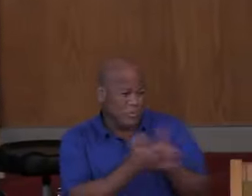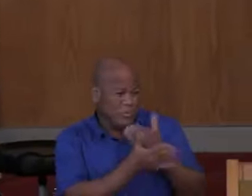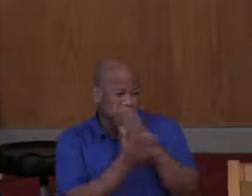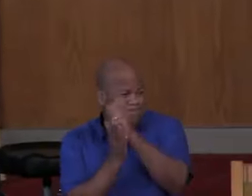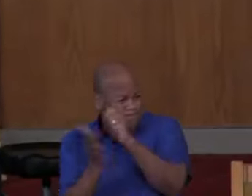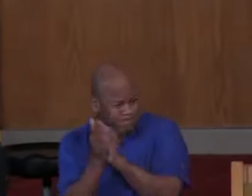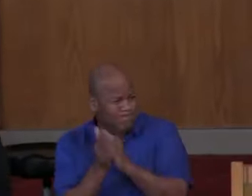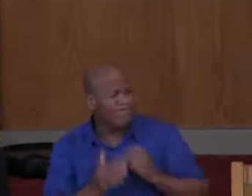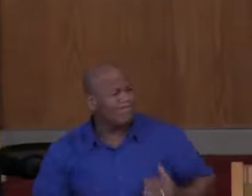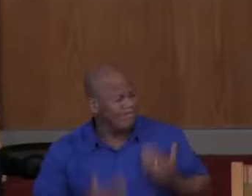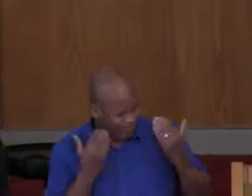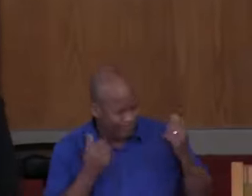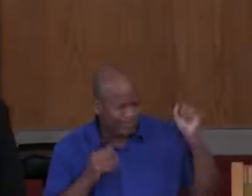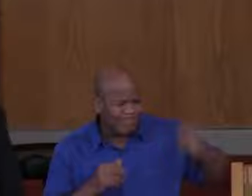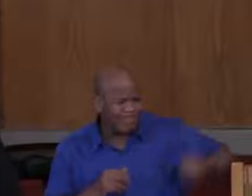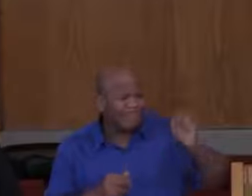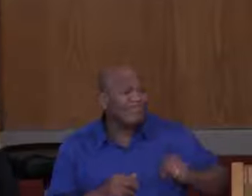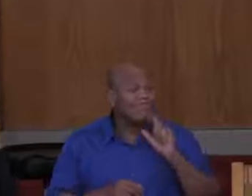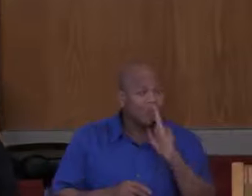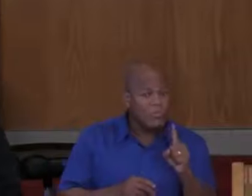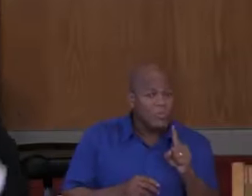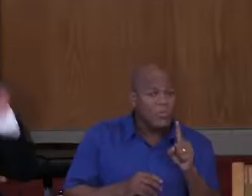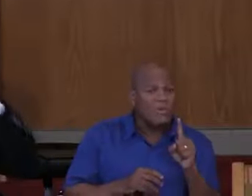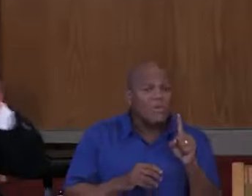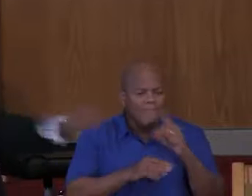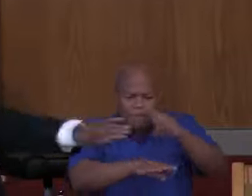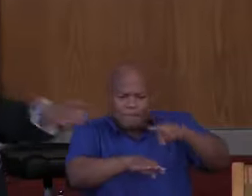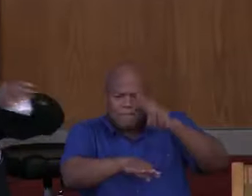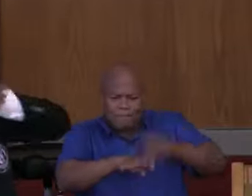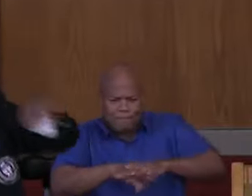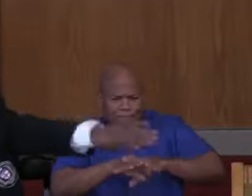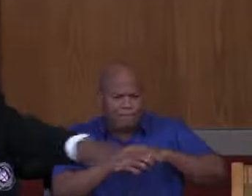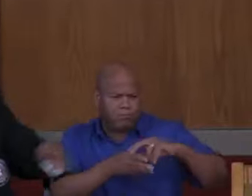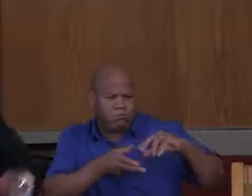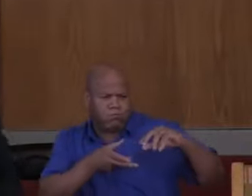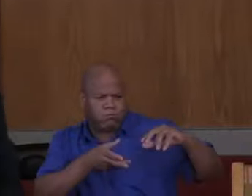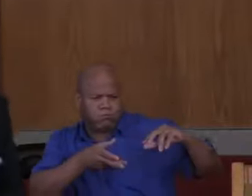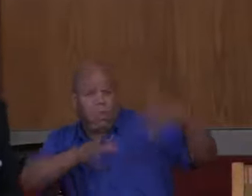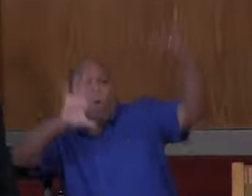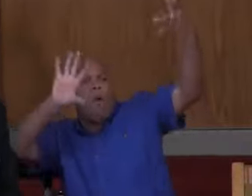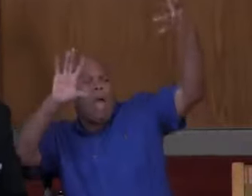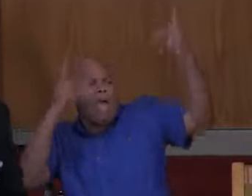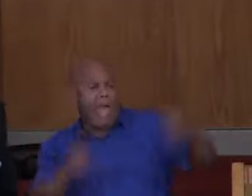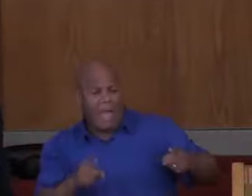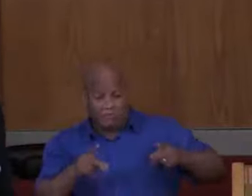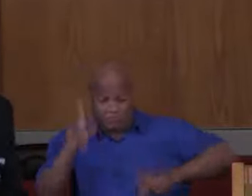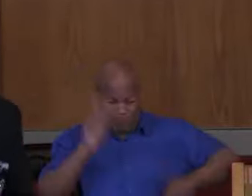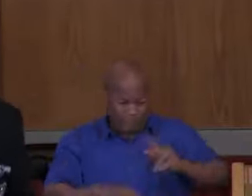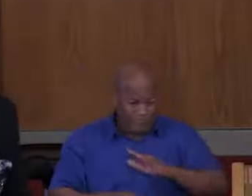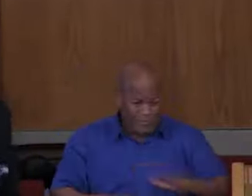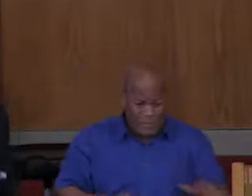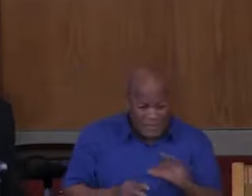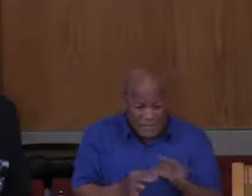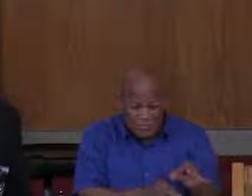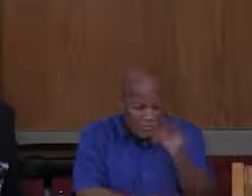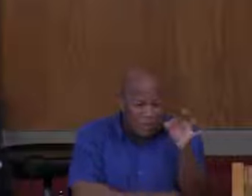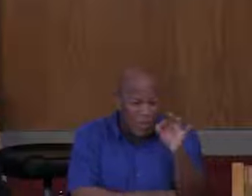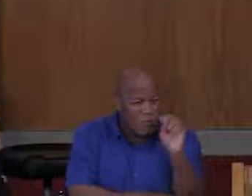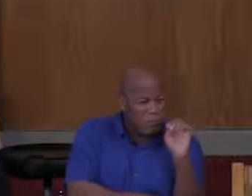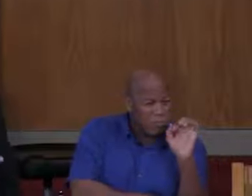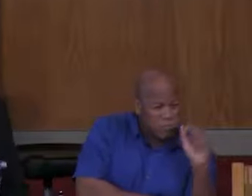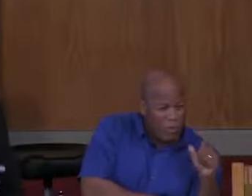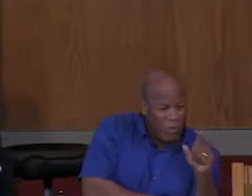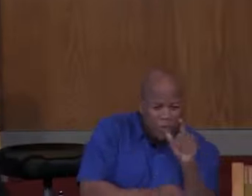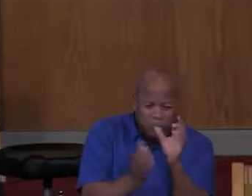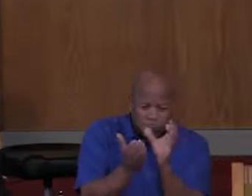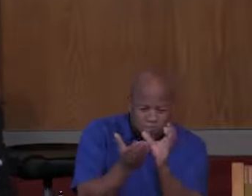Testament, but the nation goes off kilter when the people of God are no longer the spiritual, moral